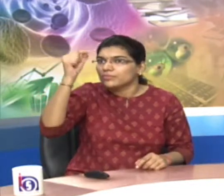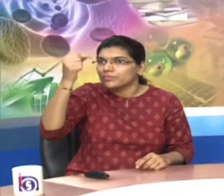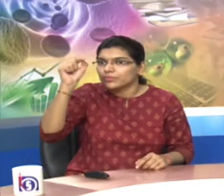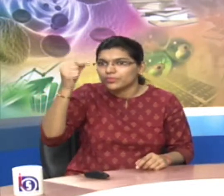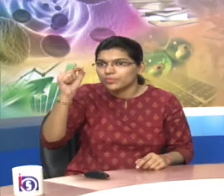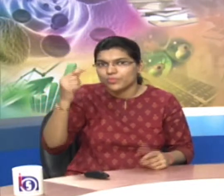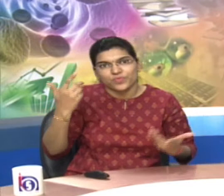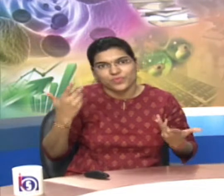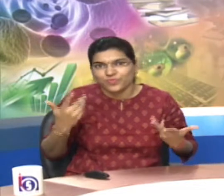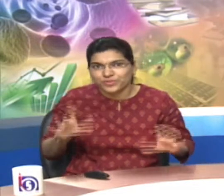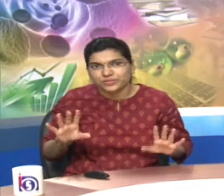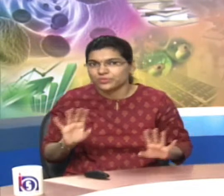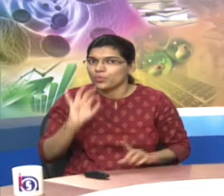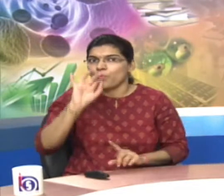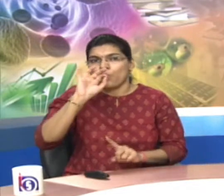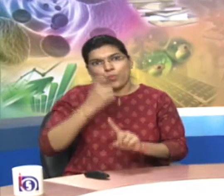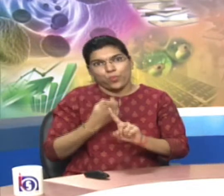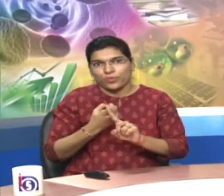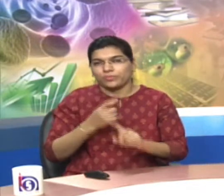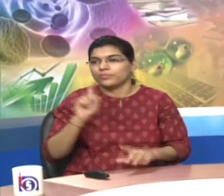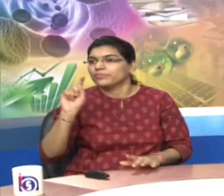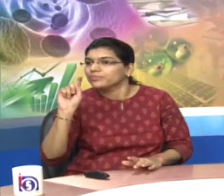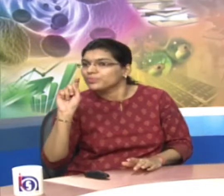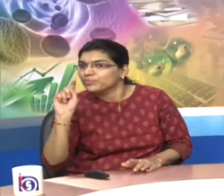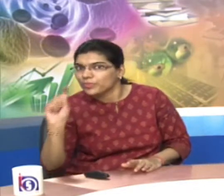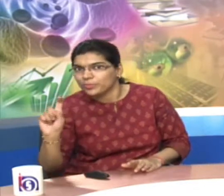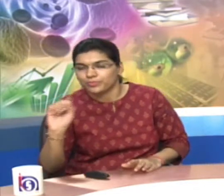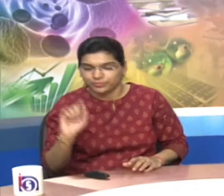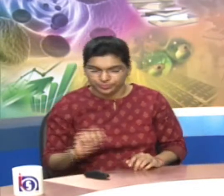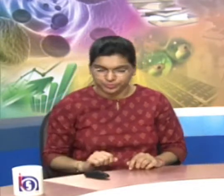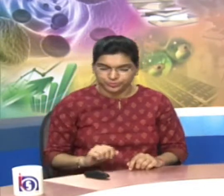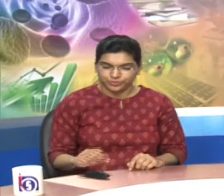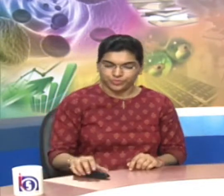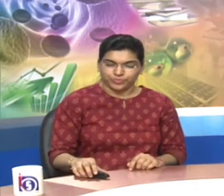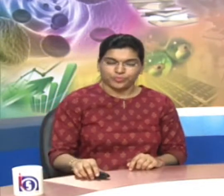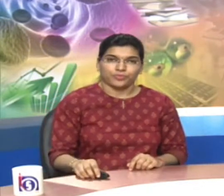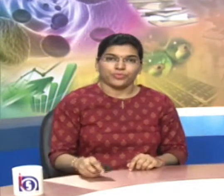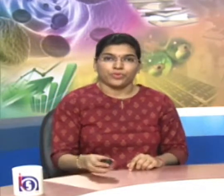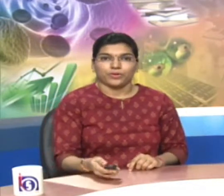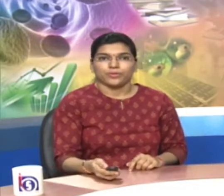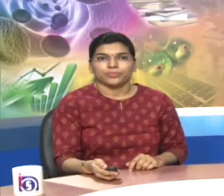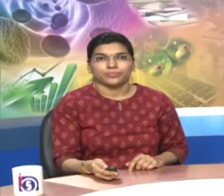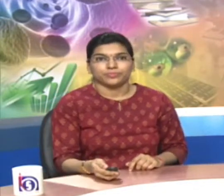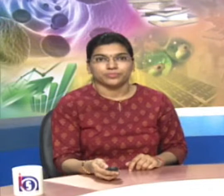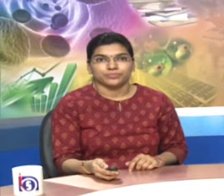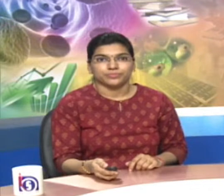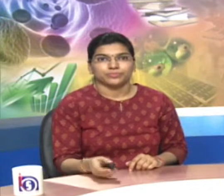is also your choice. After selecting, you can click on OK,